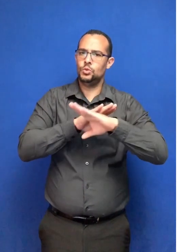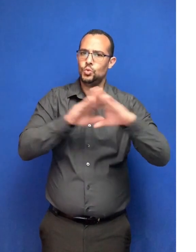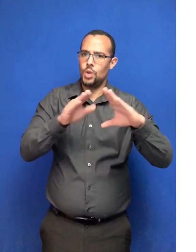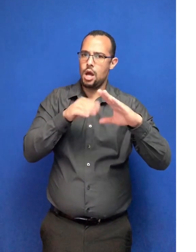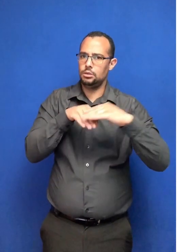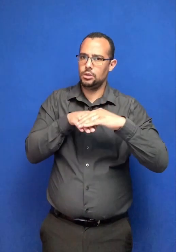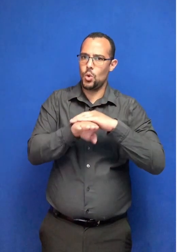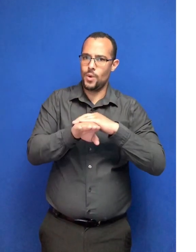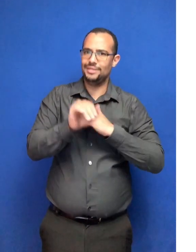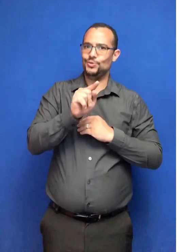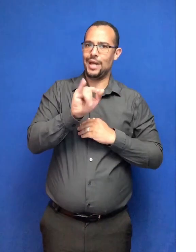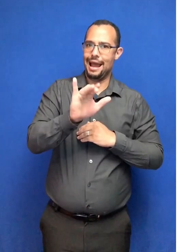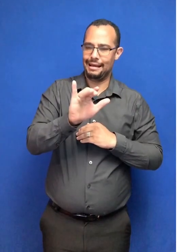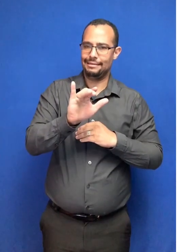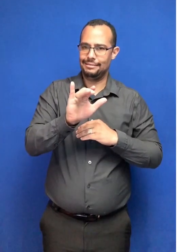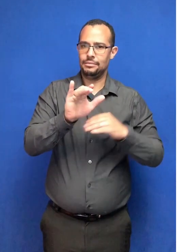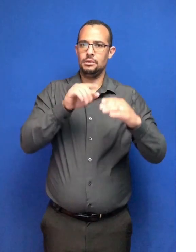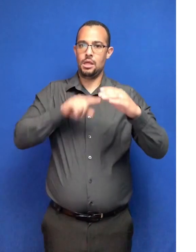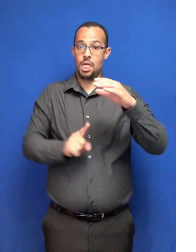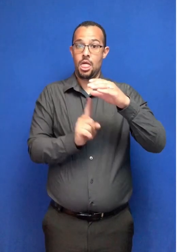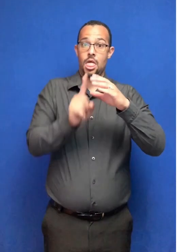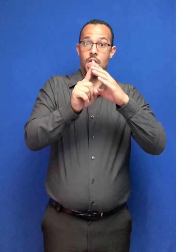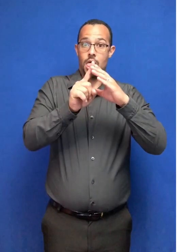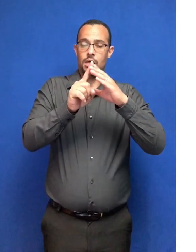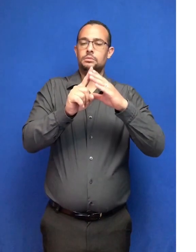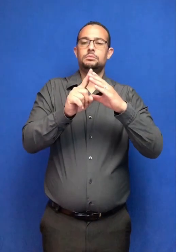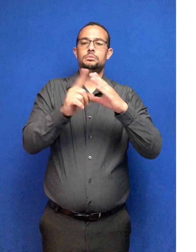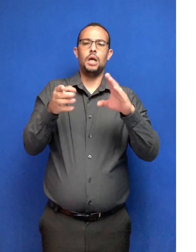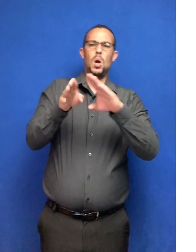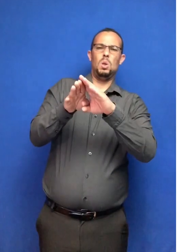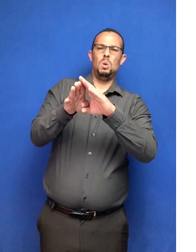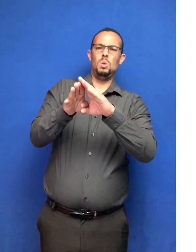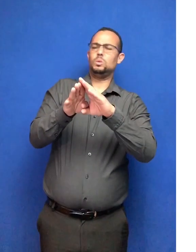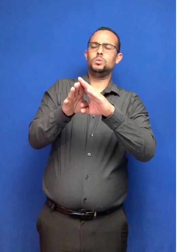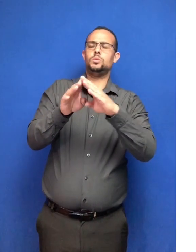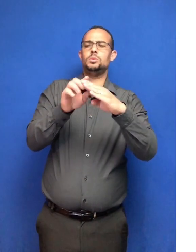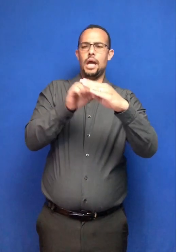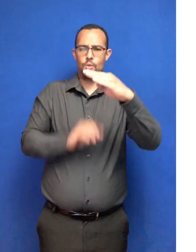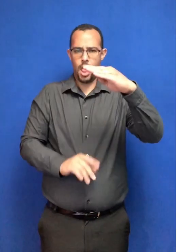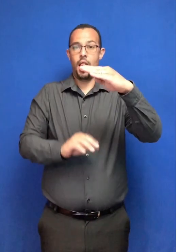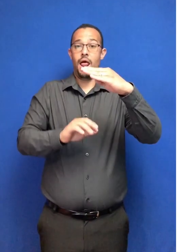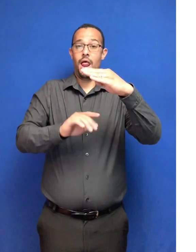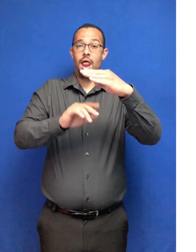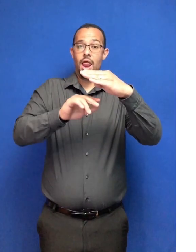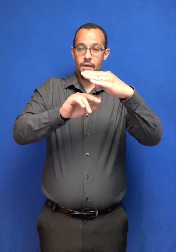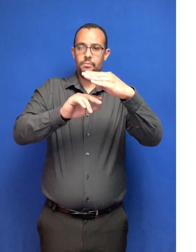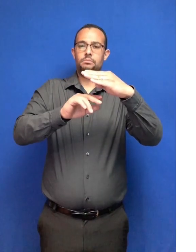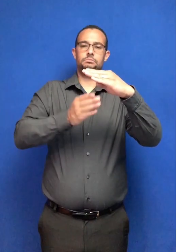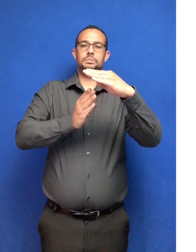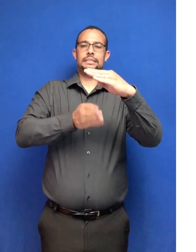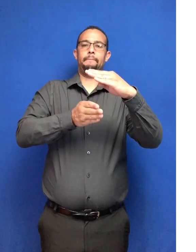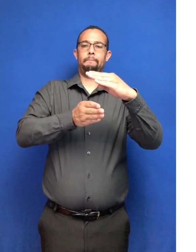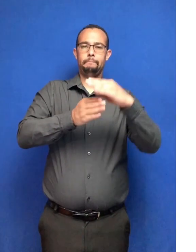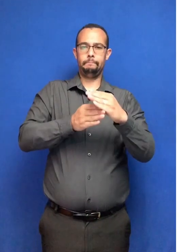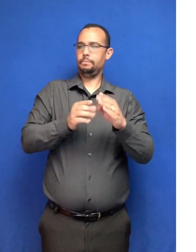have any other way out on the top, you would not go into a closed attic. You would continue going on the levels that still have a window